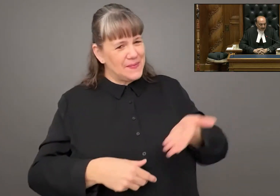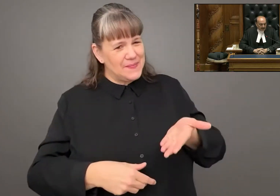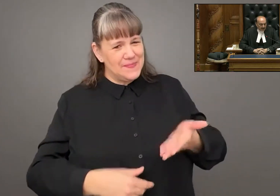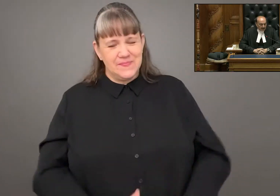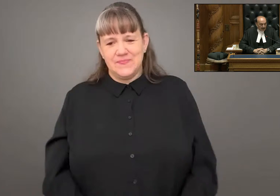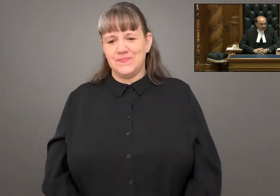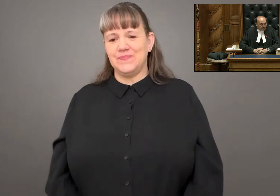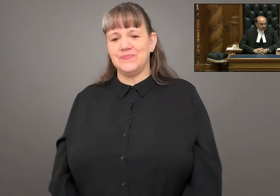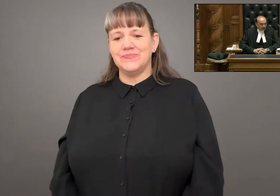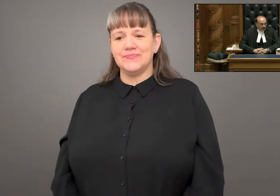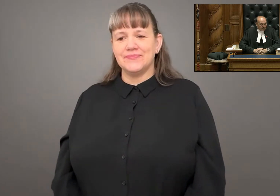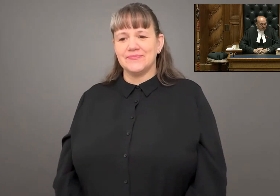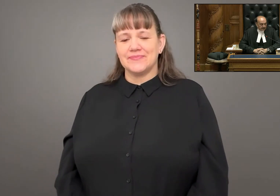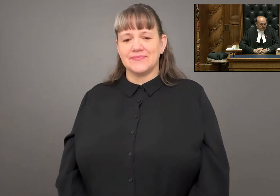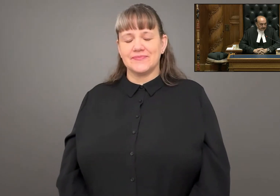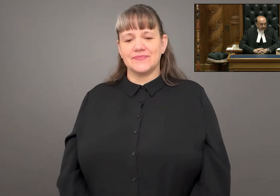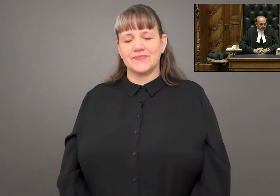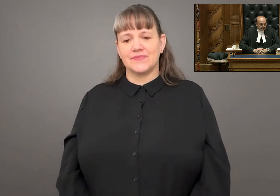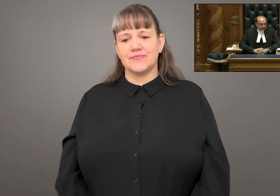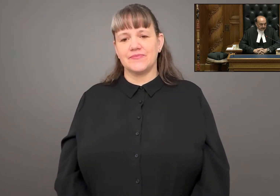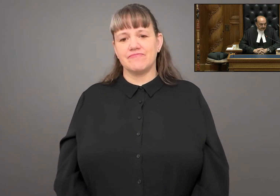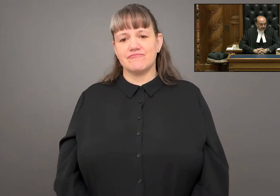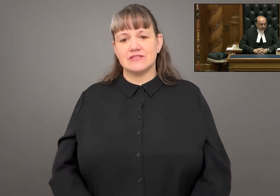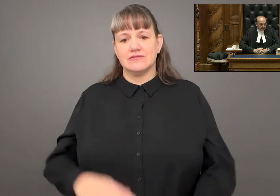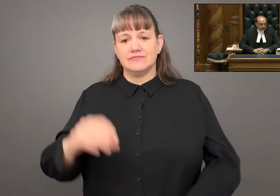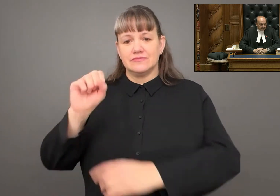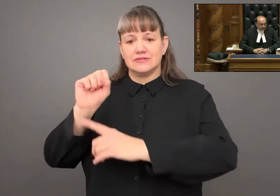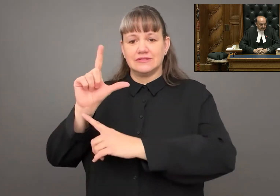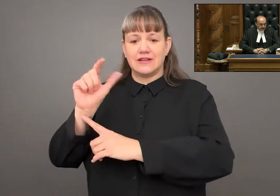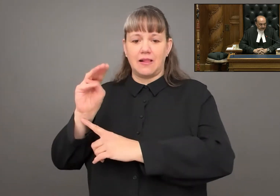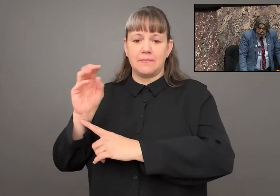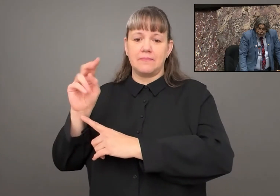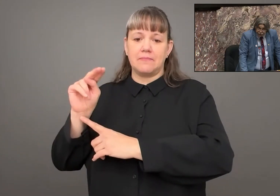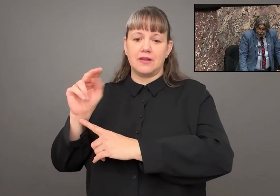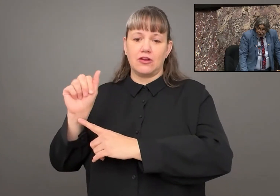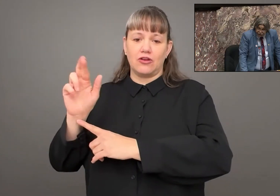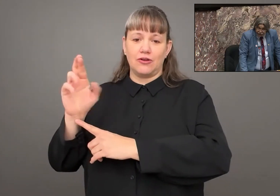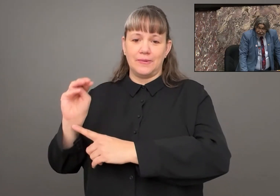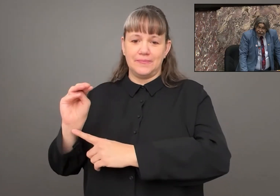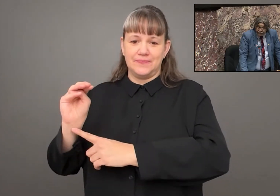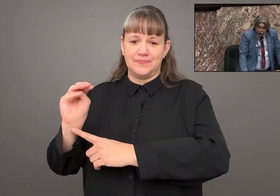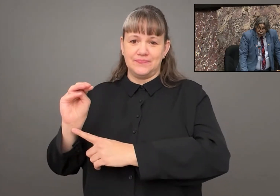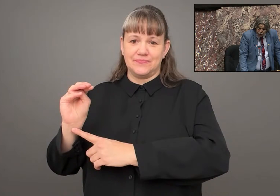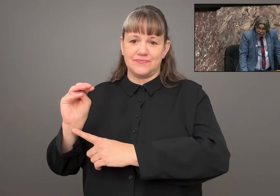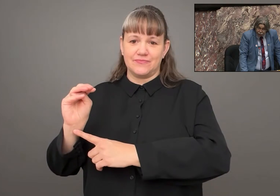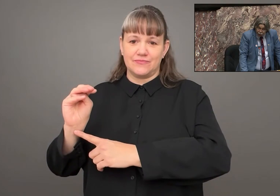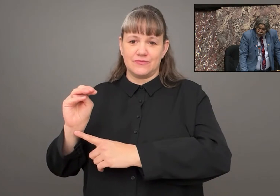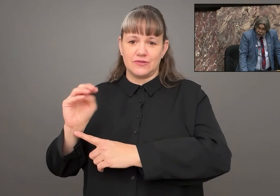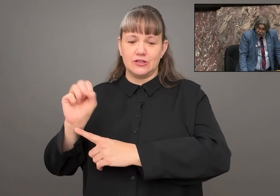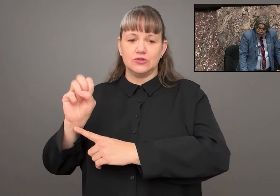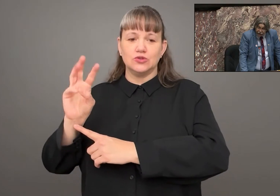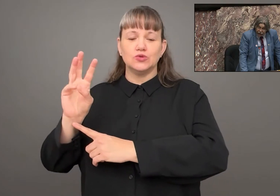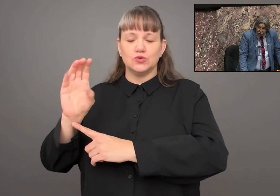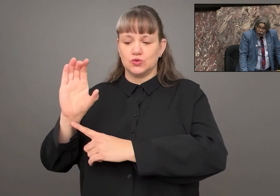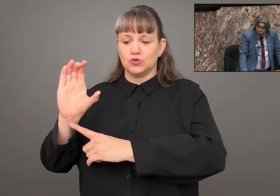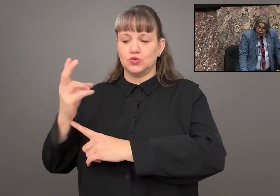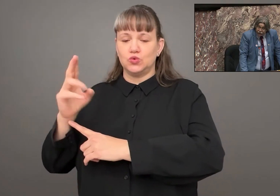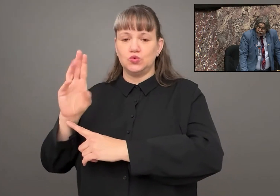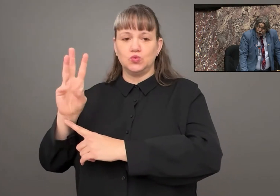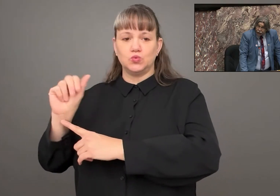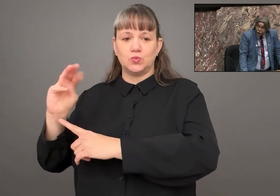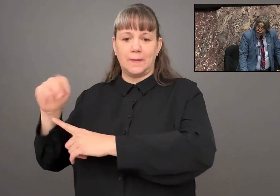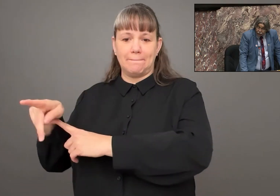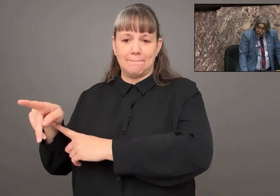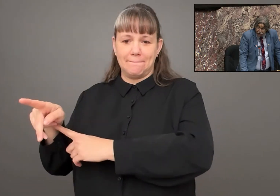Member for Salmon Arm, Shuswap. Yeah, with us today is one of my constituency assistants, Ross Brightgritz, along with